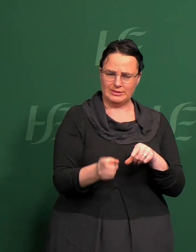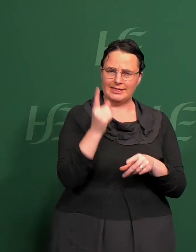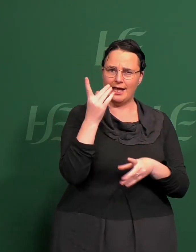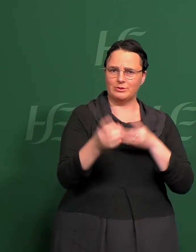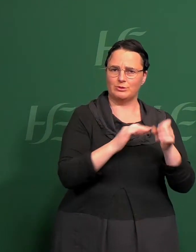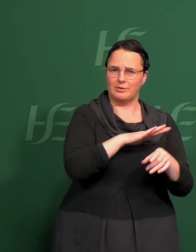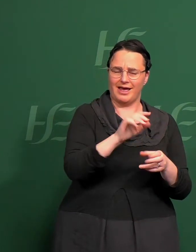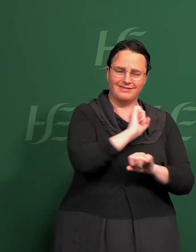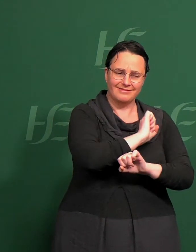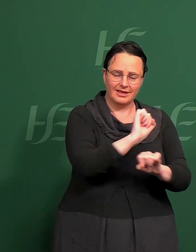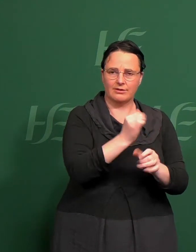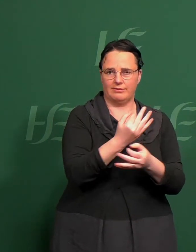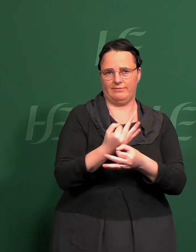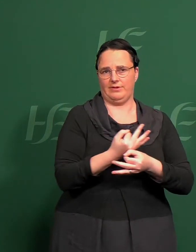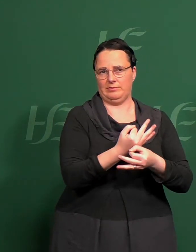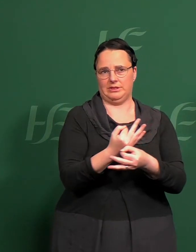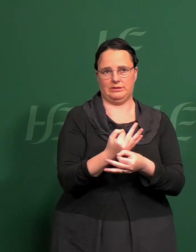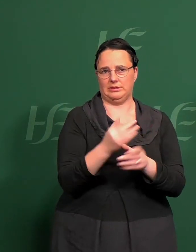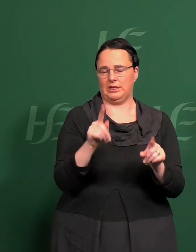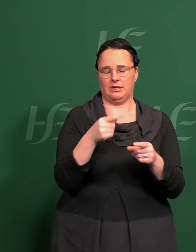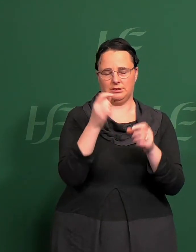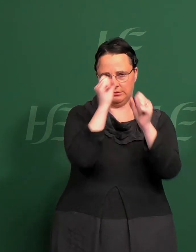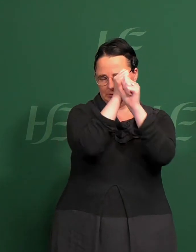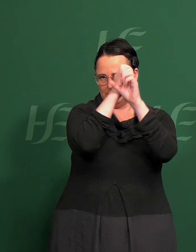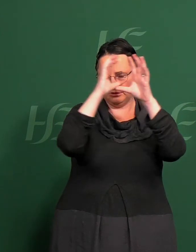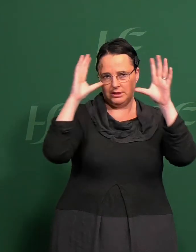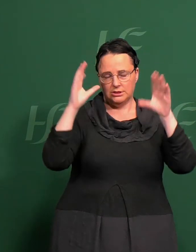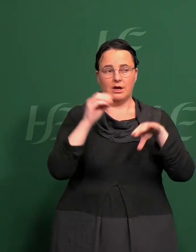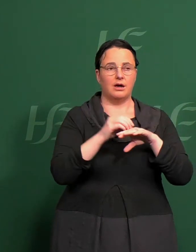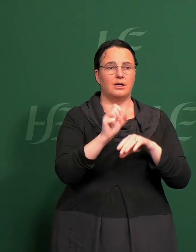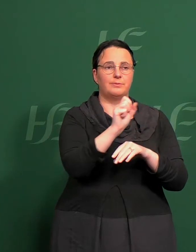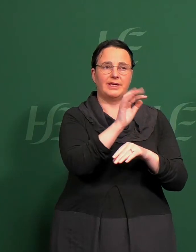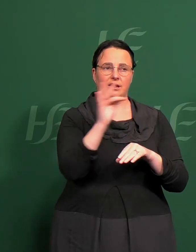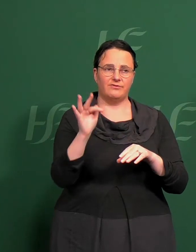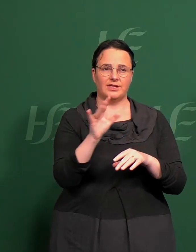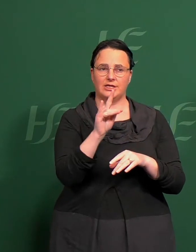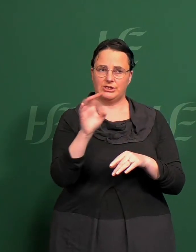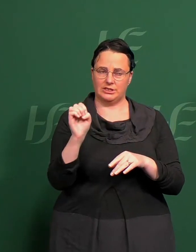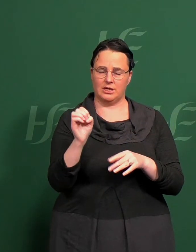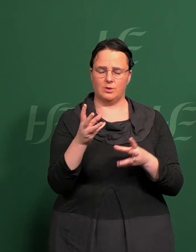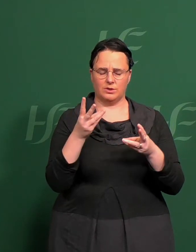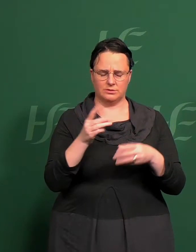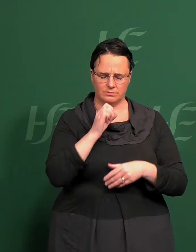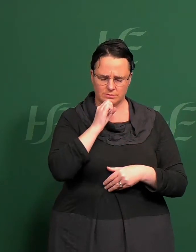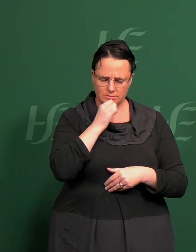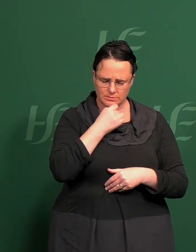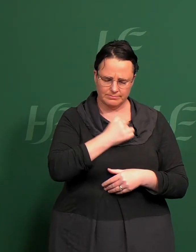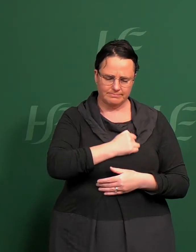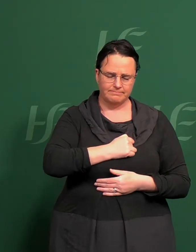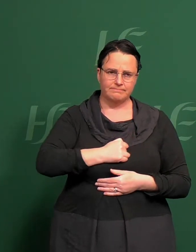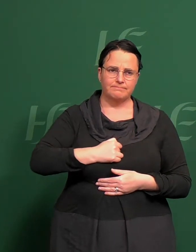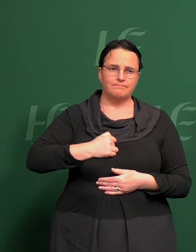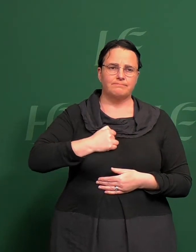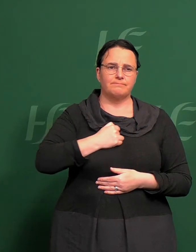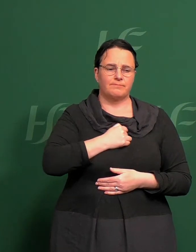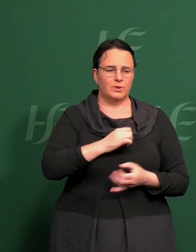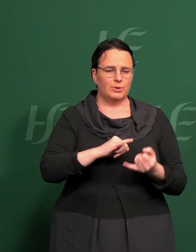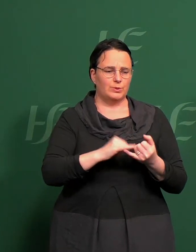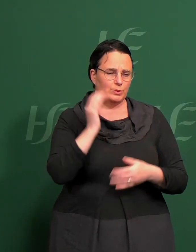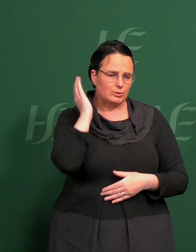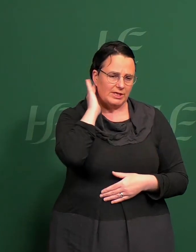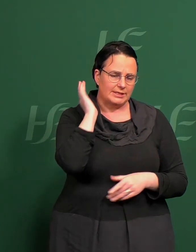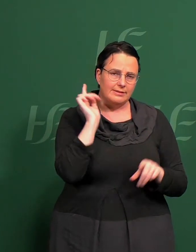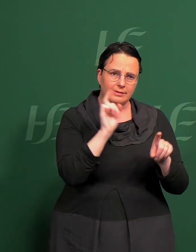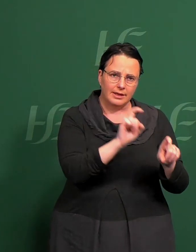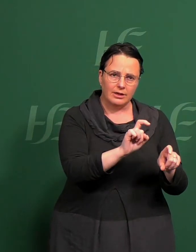on their families. So on behalf of the HSE, I do want to apologise, sincerely apologise for those residents and their